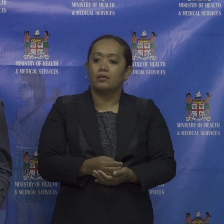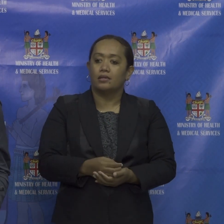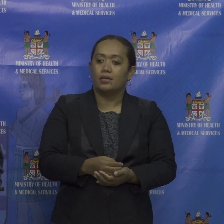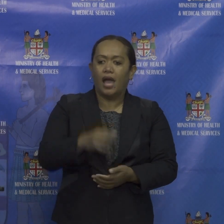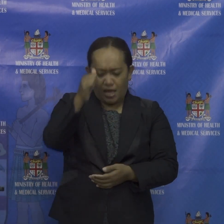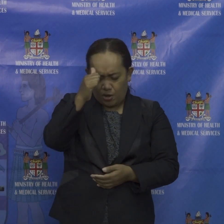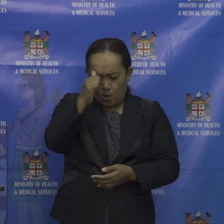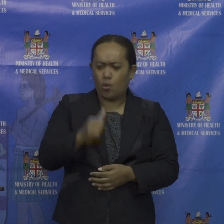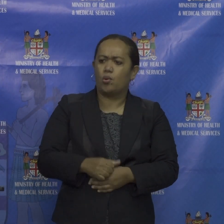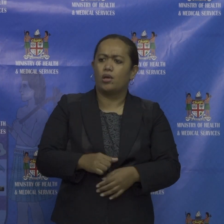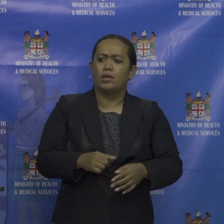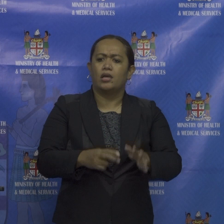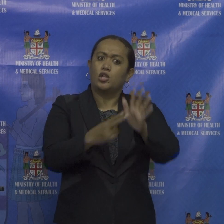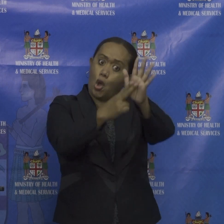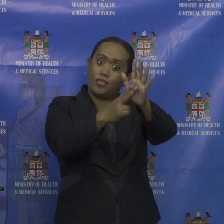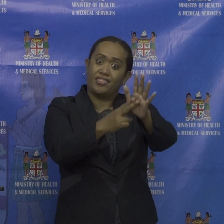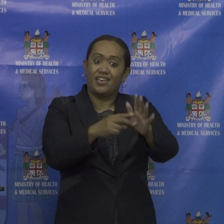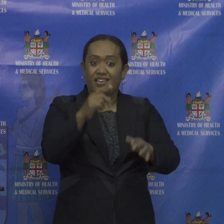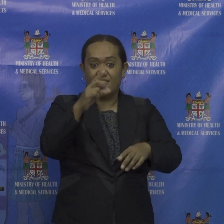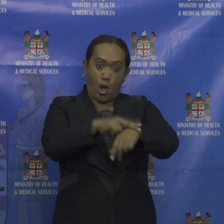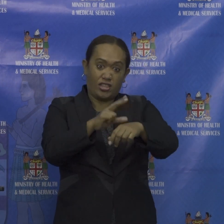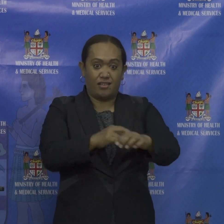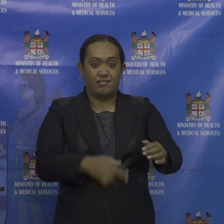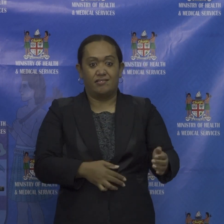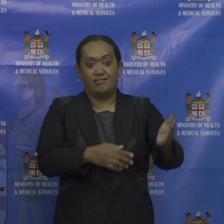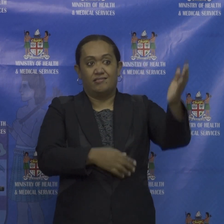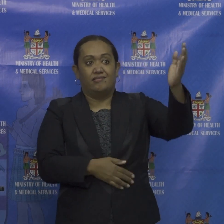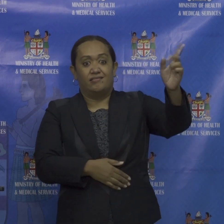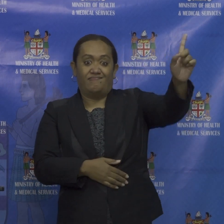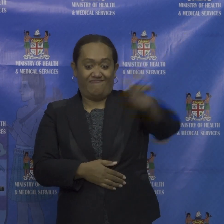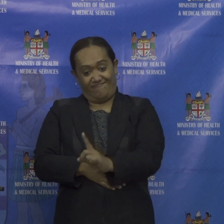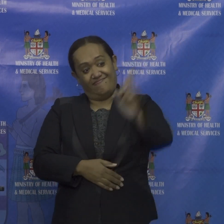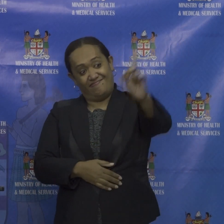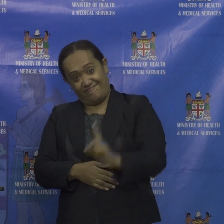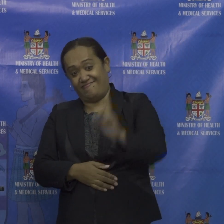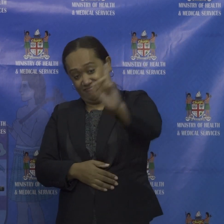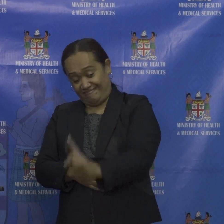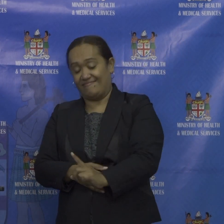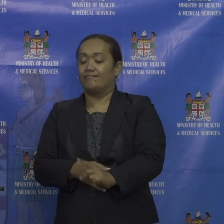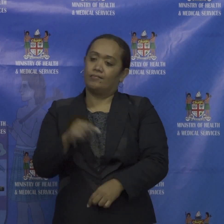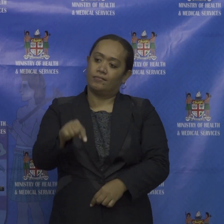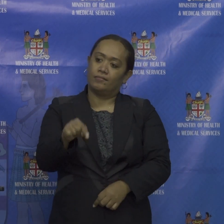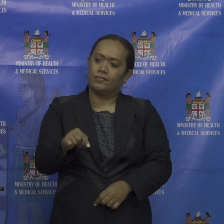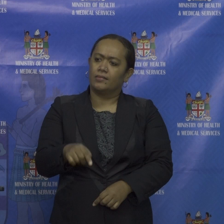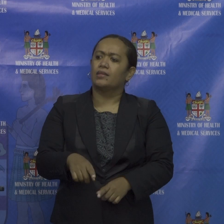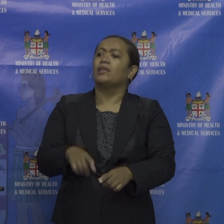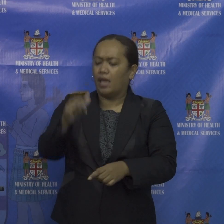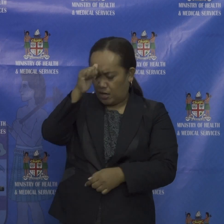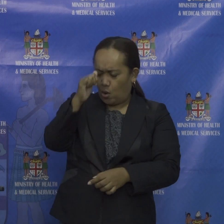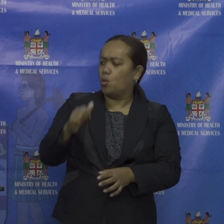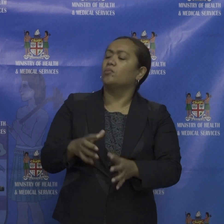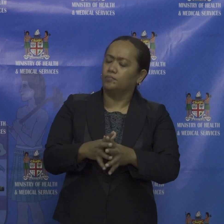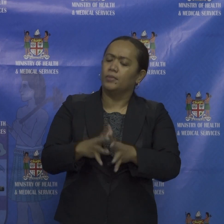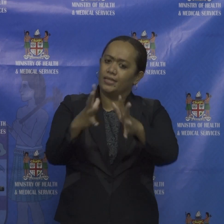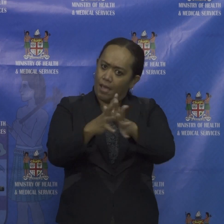mobilized personnel from the north and equipment from the Central Eastern Division this afternoon, and noting that you're working with the